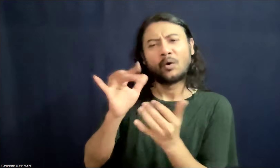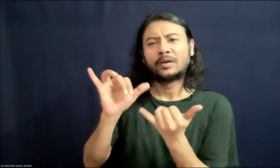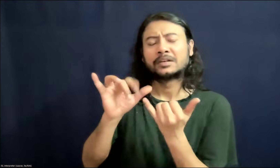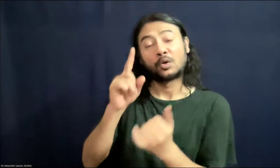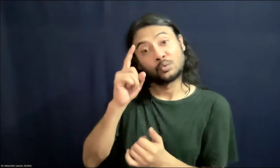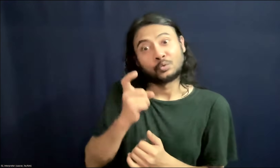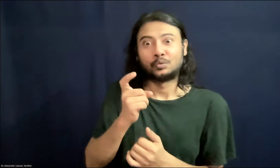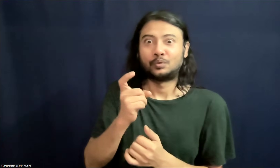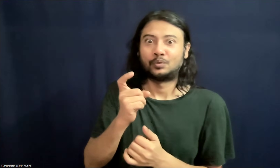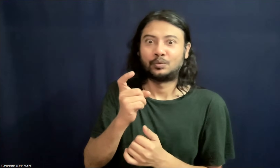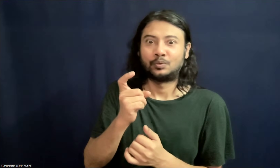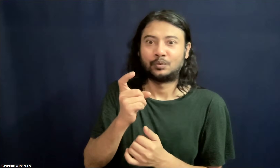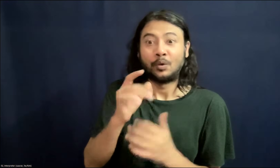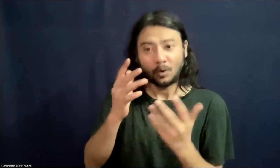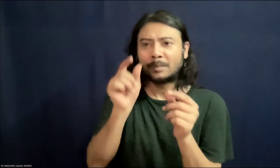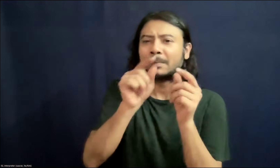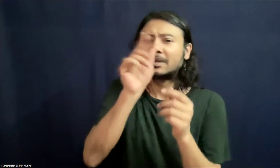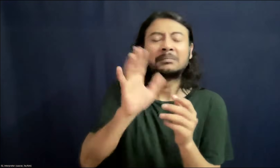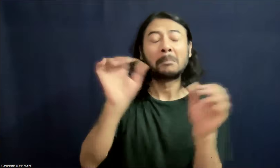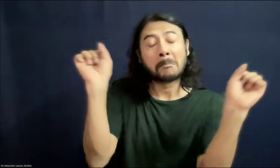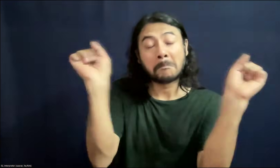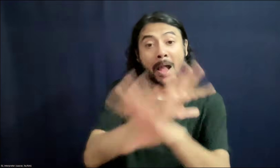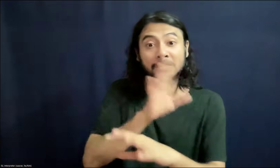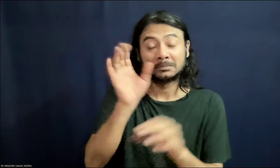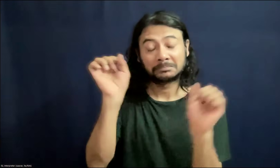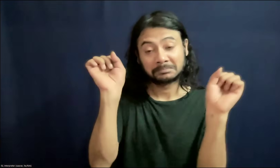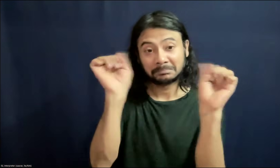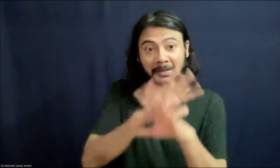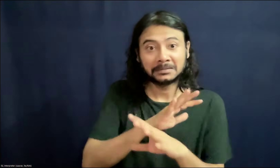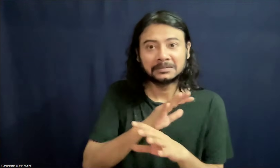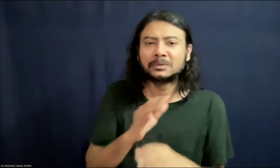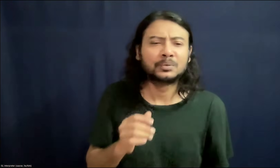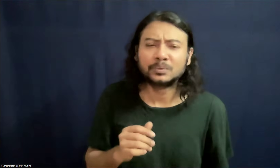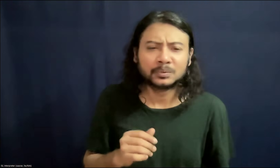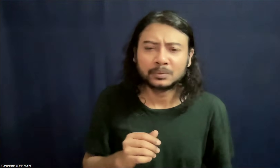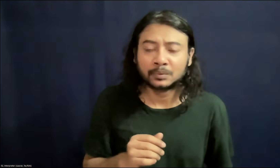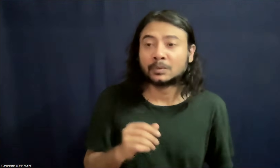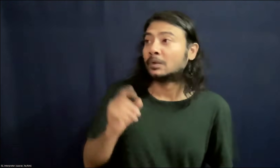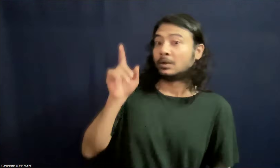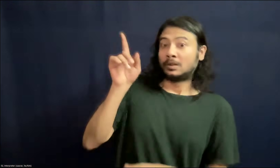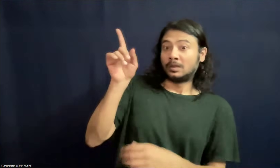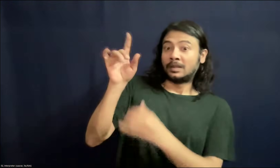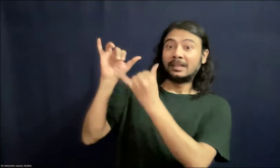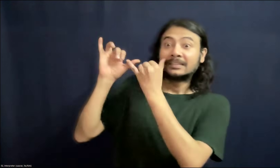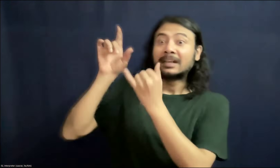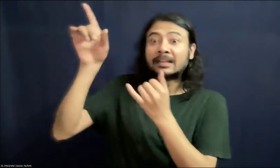just a magician. He is the supreme person. He is the creator. He is the one who even created Brahma.